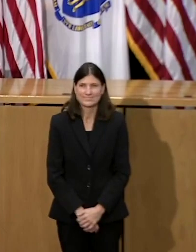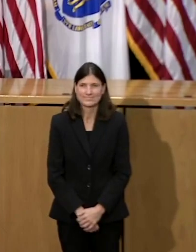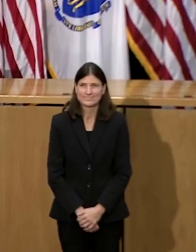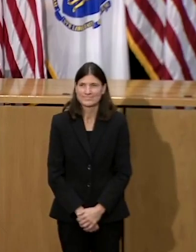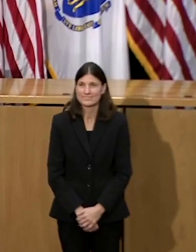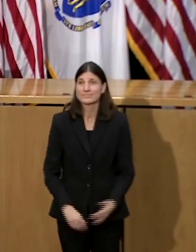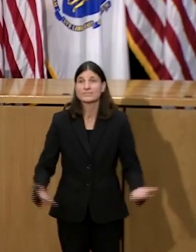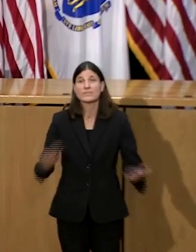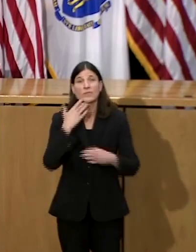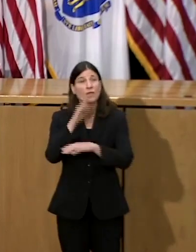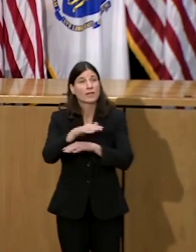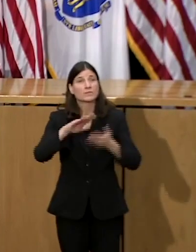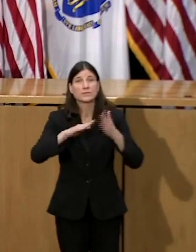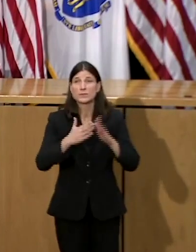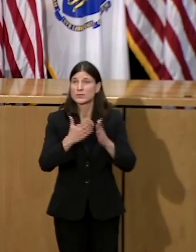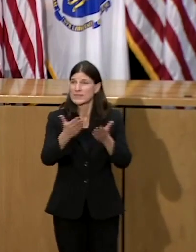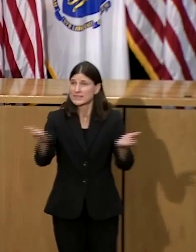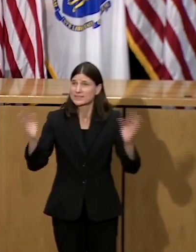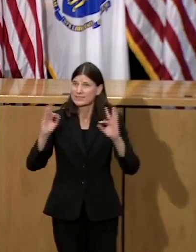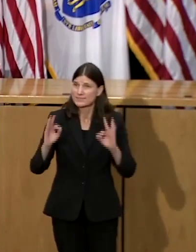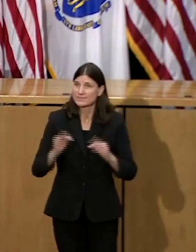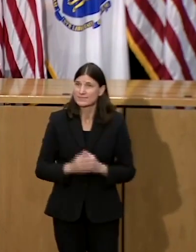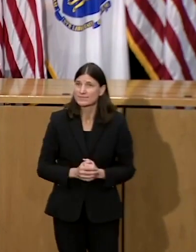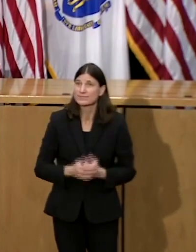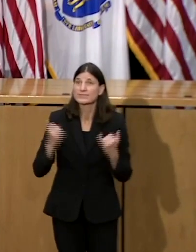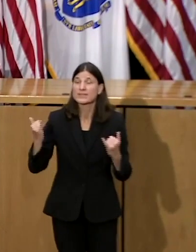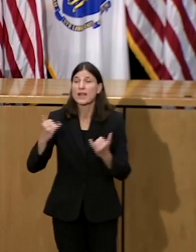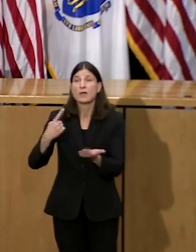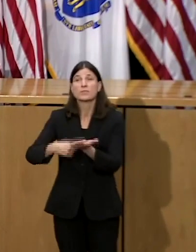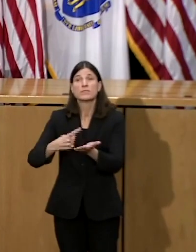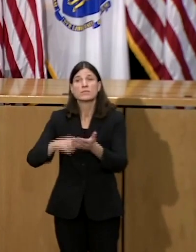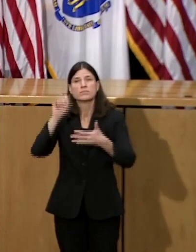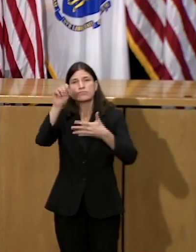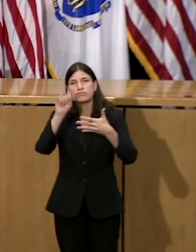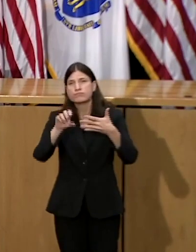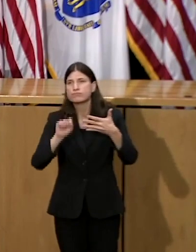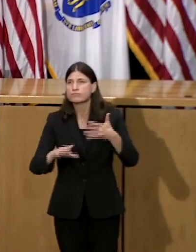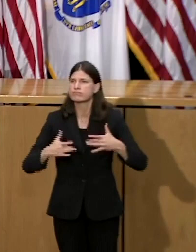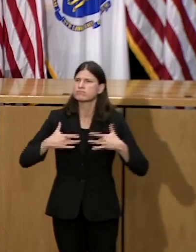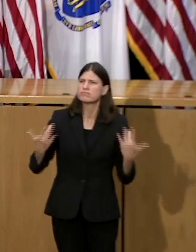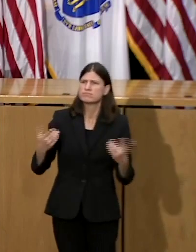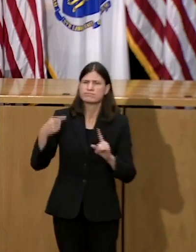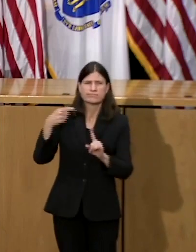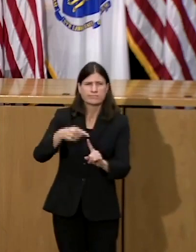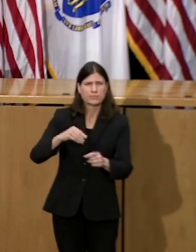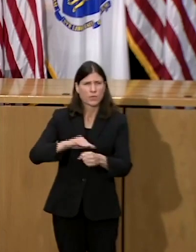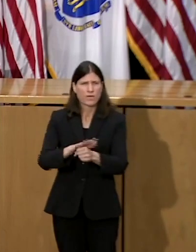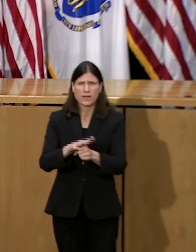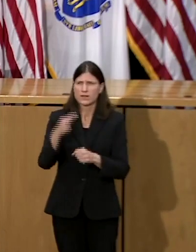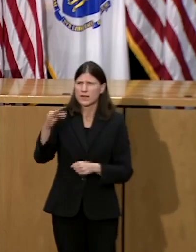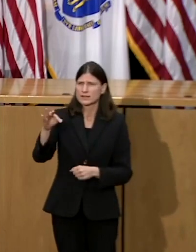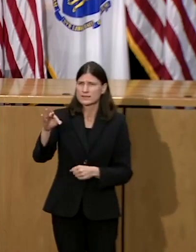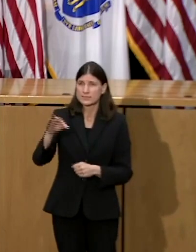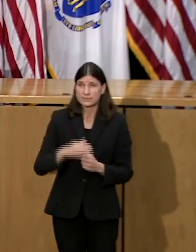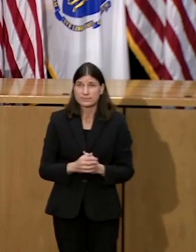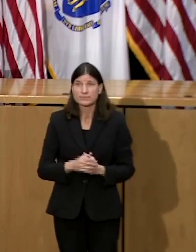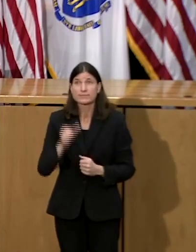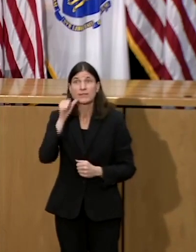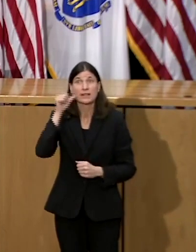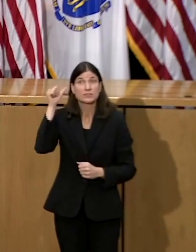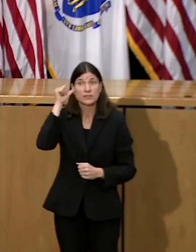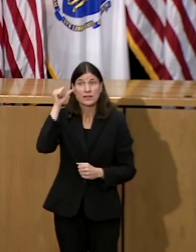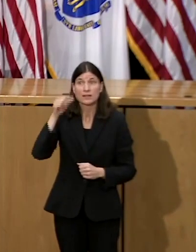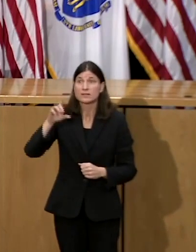So good afternoon. I just want to start with an update on the latest COVID-19 public health metrics. Yesterday, the Department of Public Health